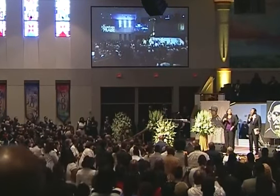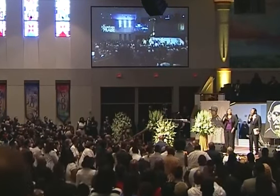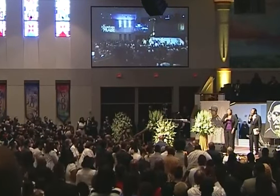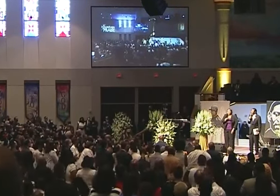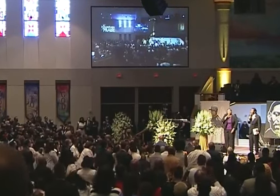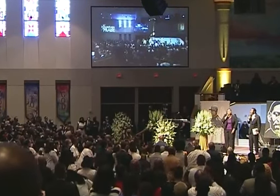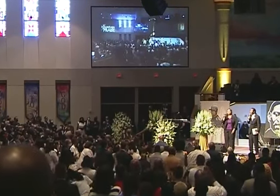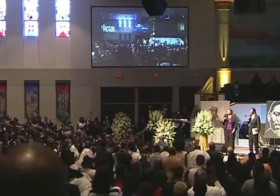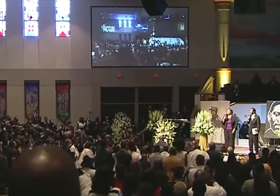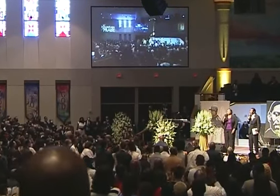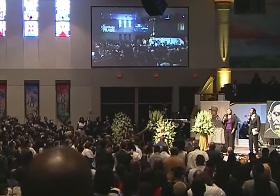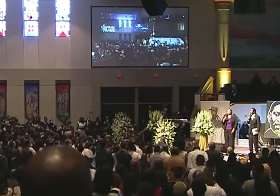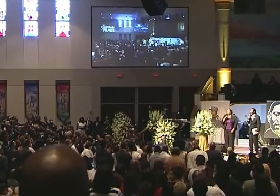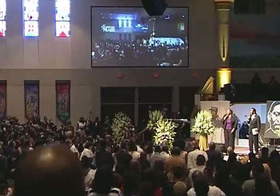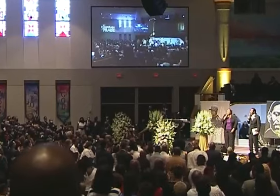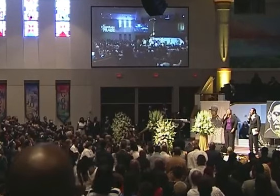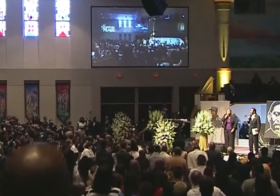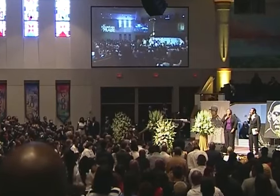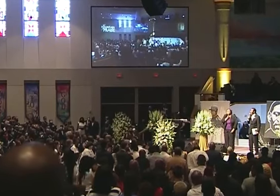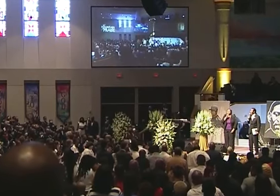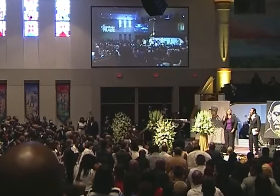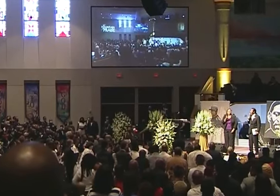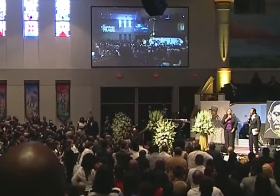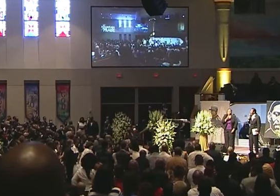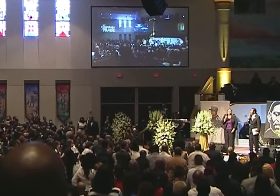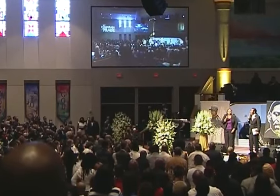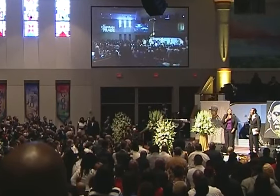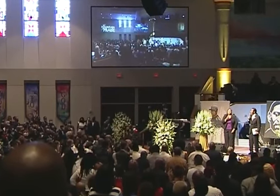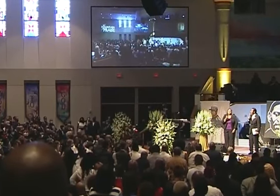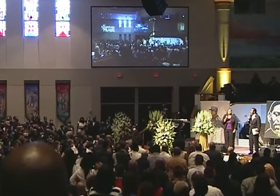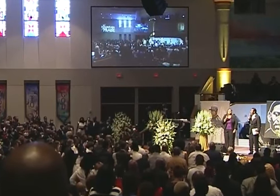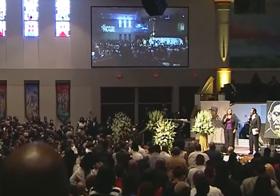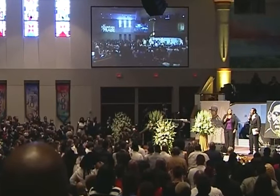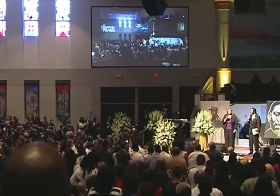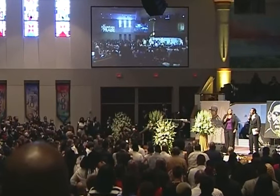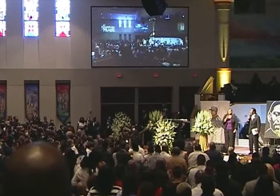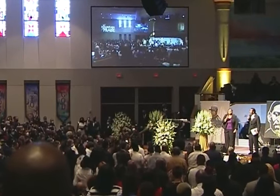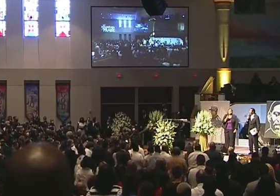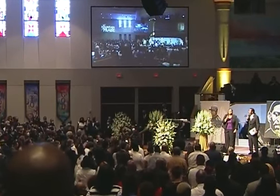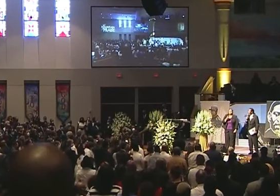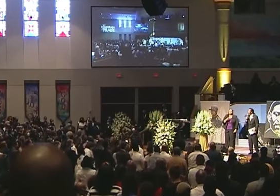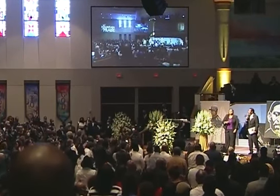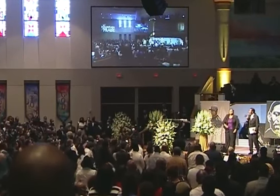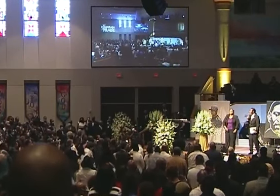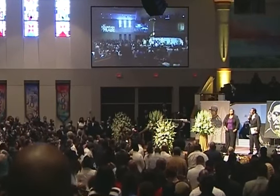are not going to suffer because we are going to support them.